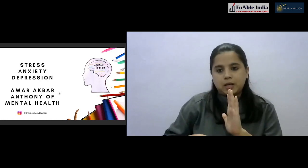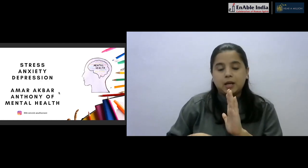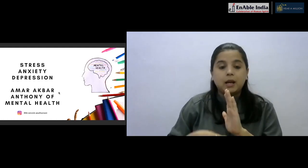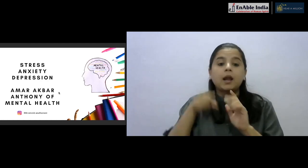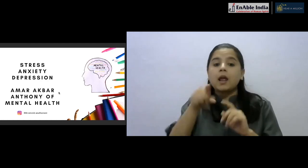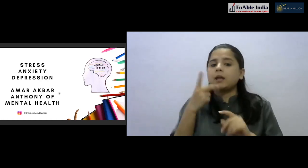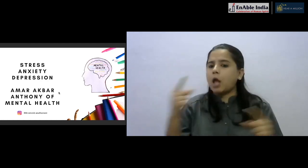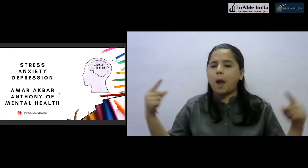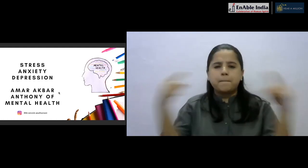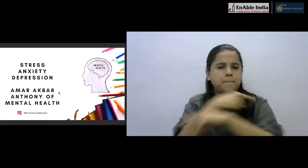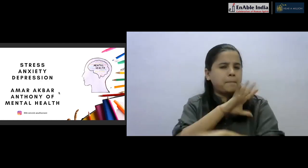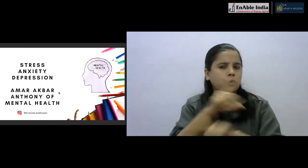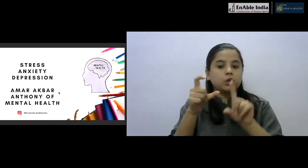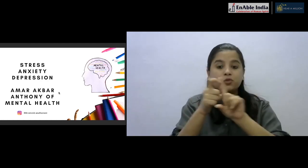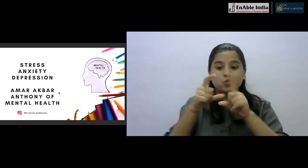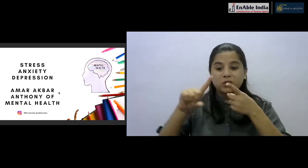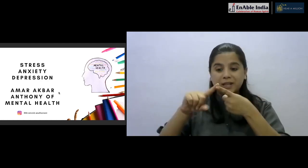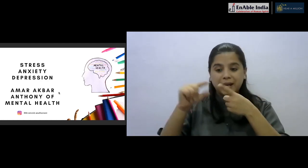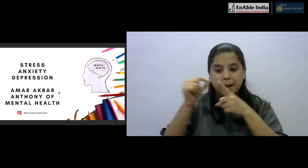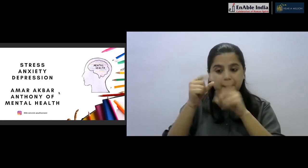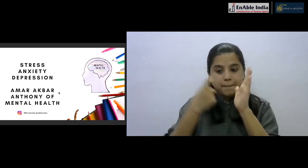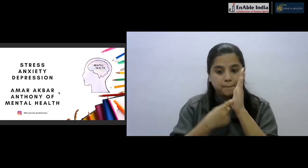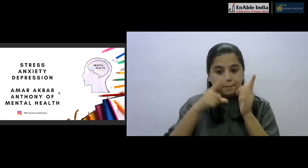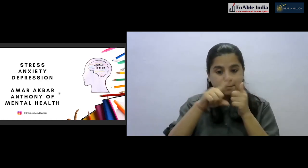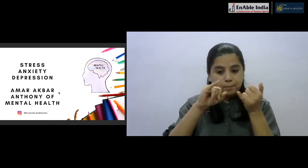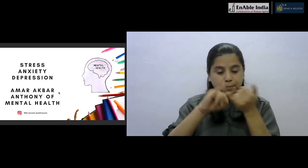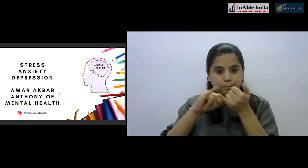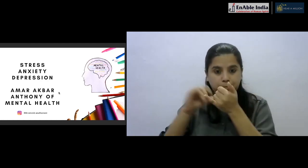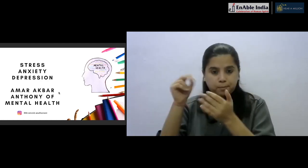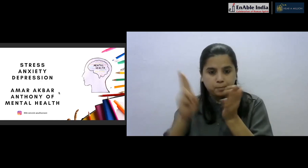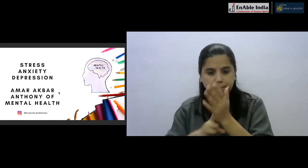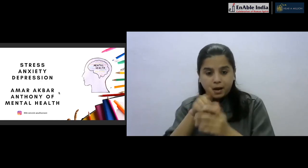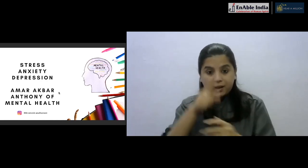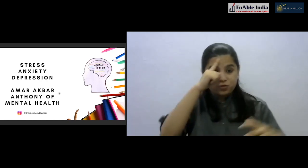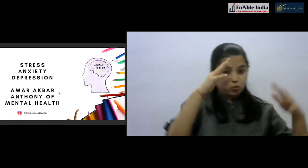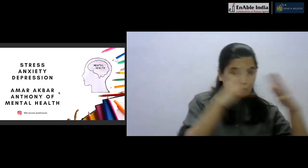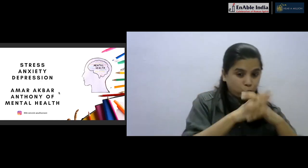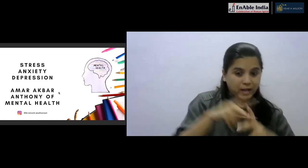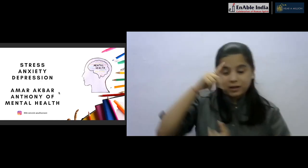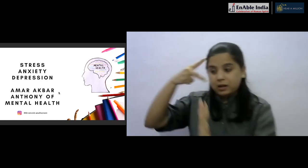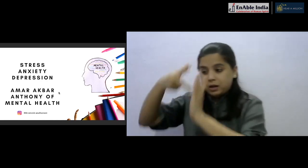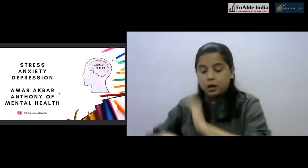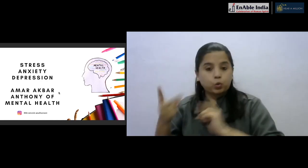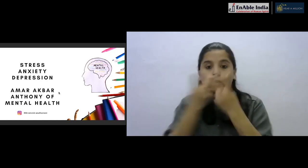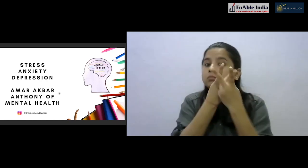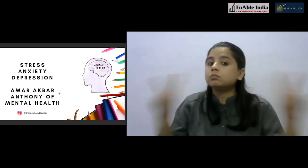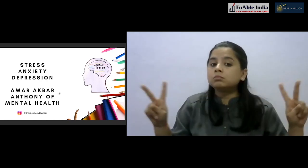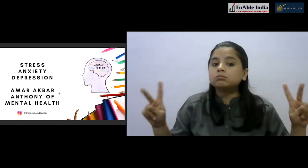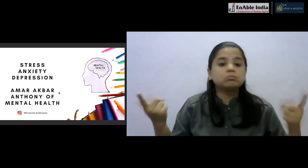the opposite spectrum. Now depression in comparison with stress is something that has already